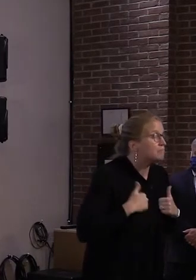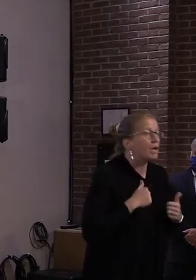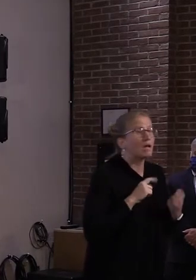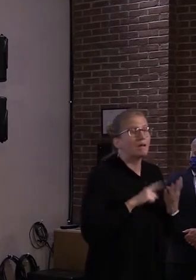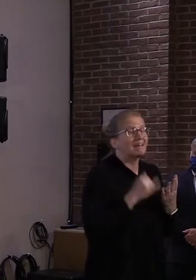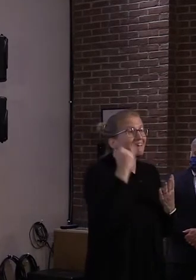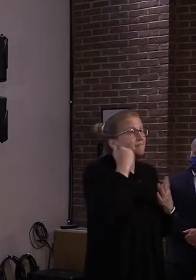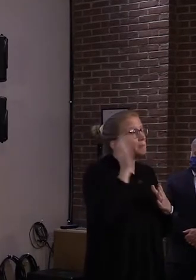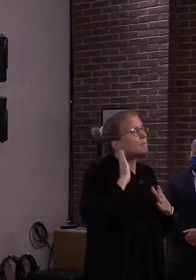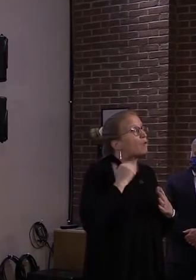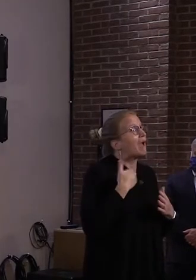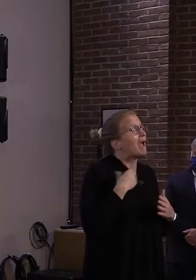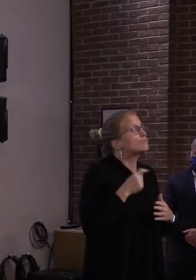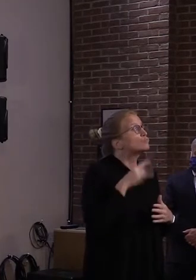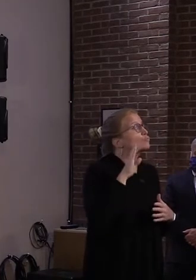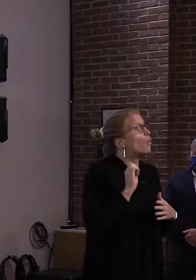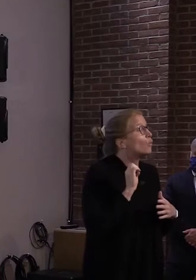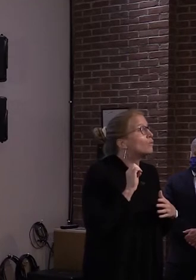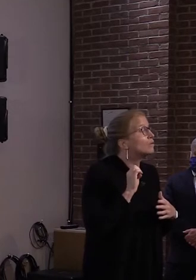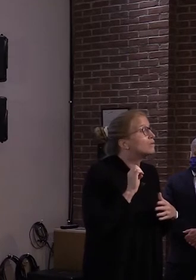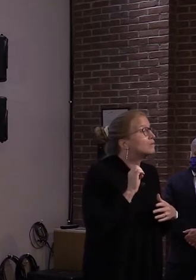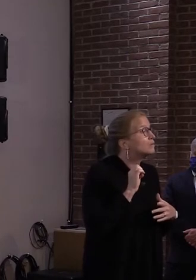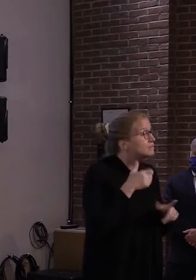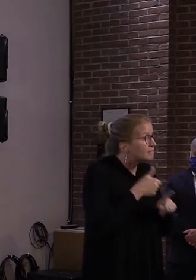stroke, hypertension,